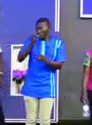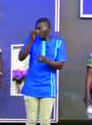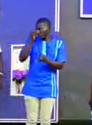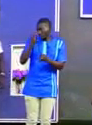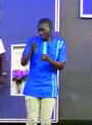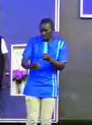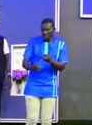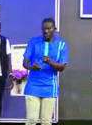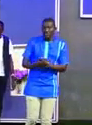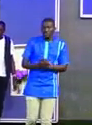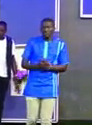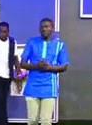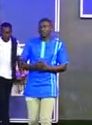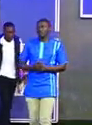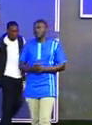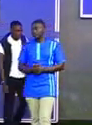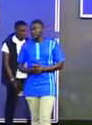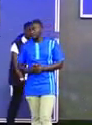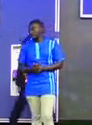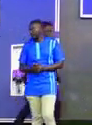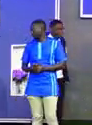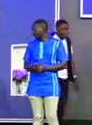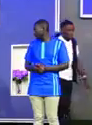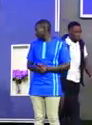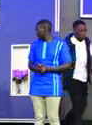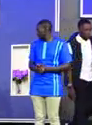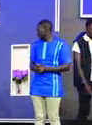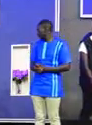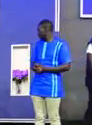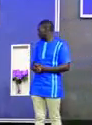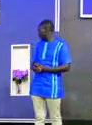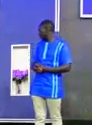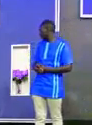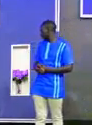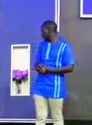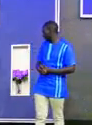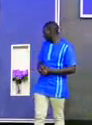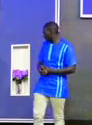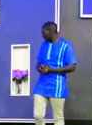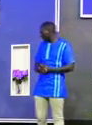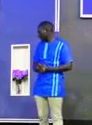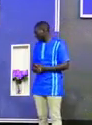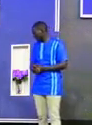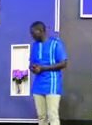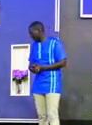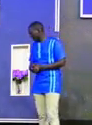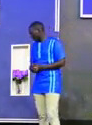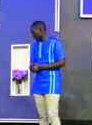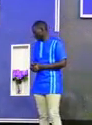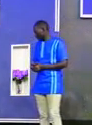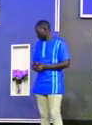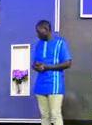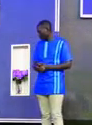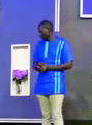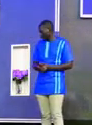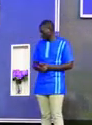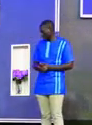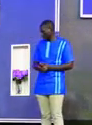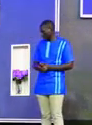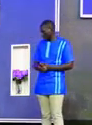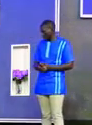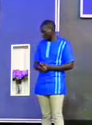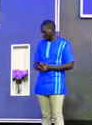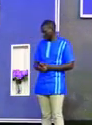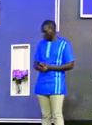can't wait, make sure I leave your offertory in the basket, but let us hold on for the last part. Twakigenderedde akawungeezi ka leero